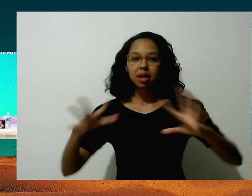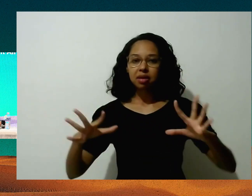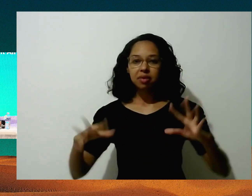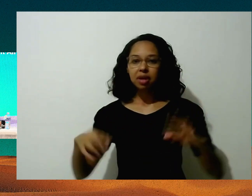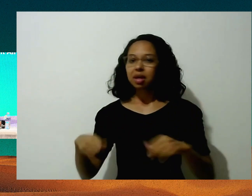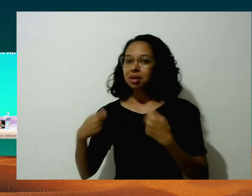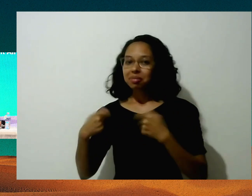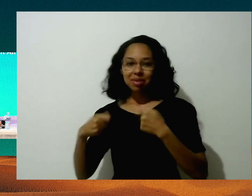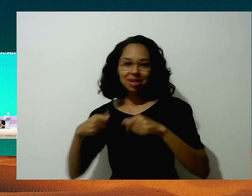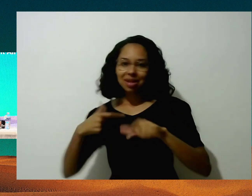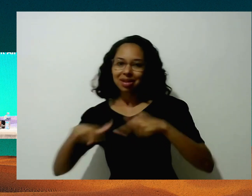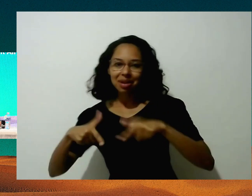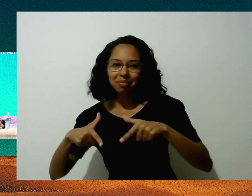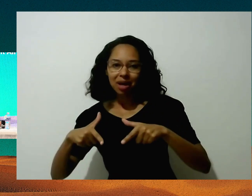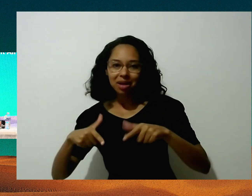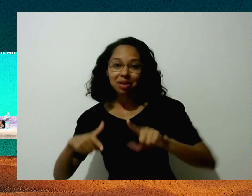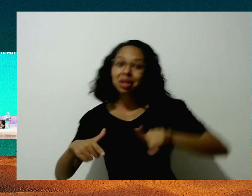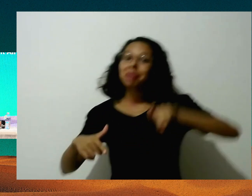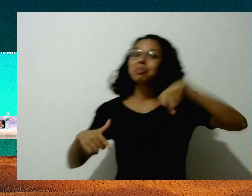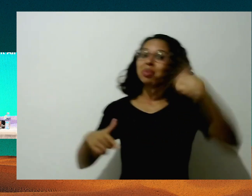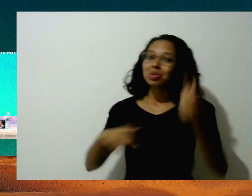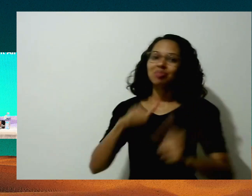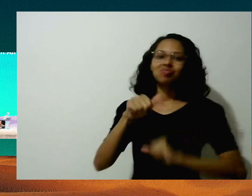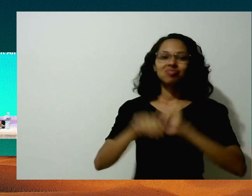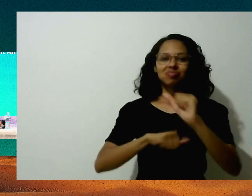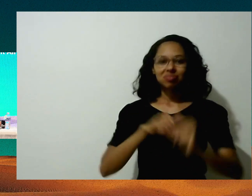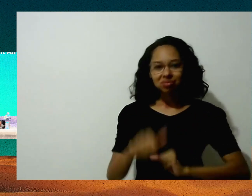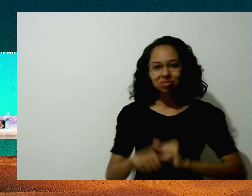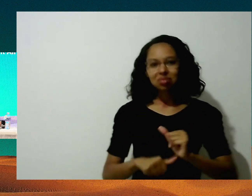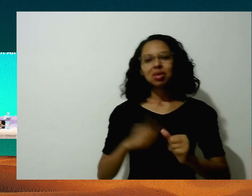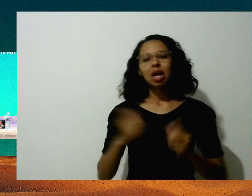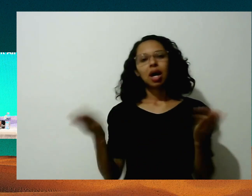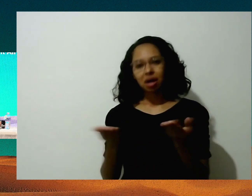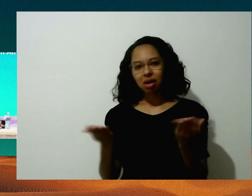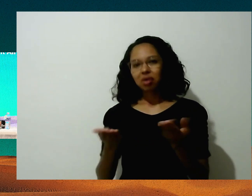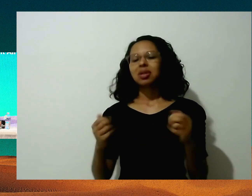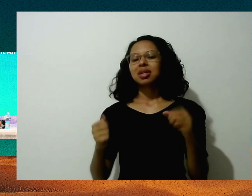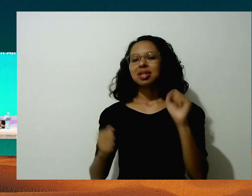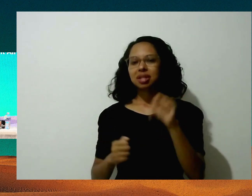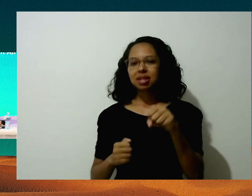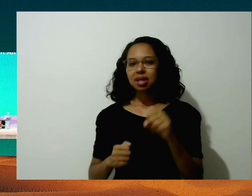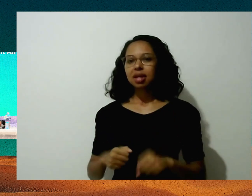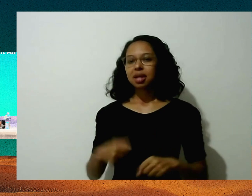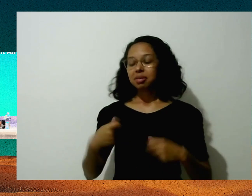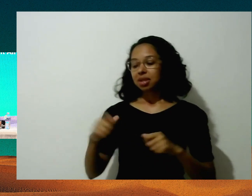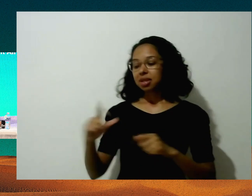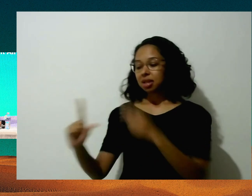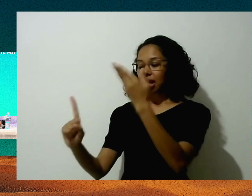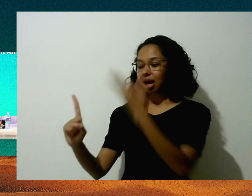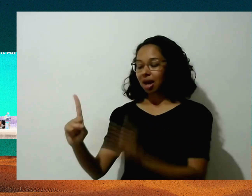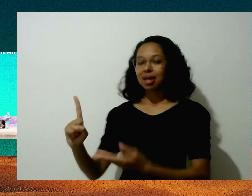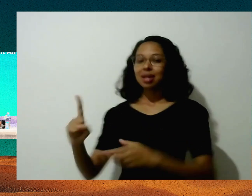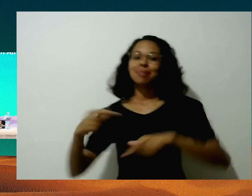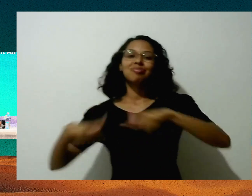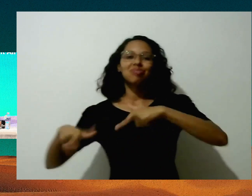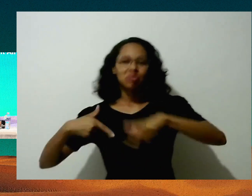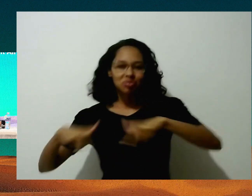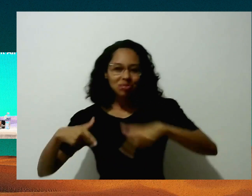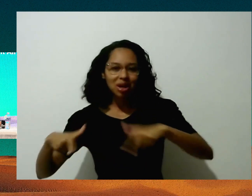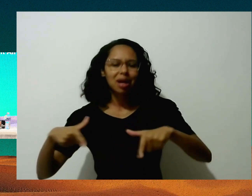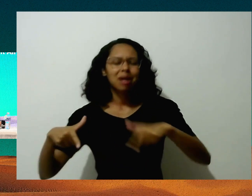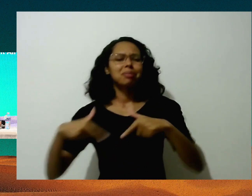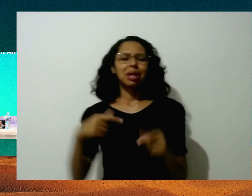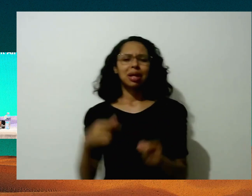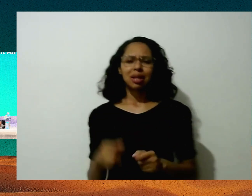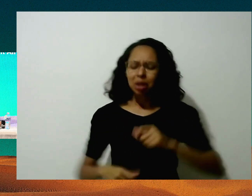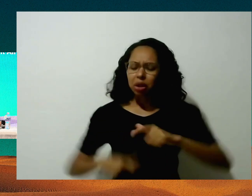ground would produce food for man. Mas agora o homem tem que trabalhar com fadigas para obter o